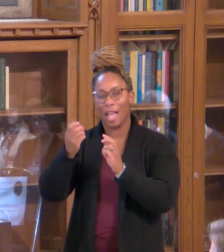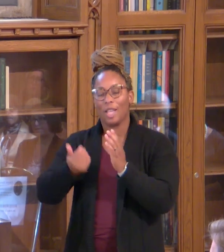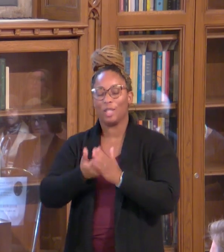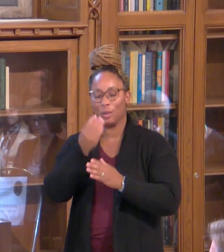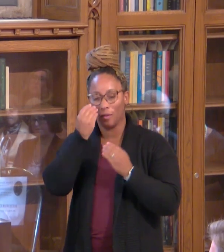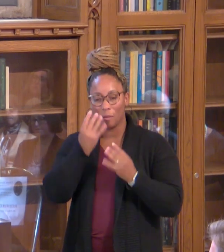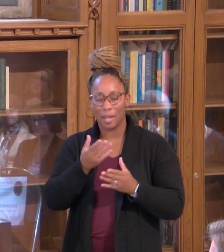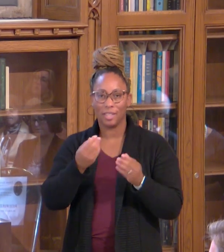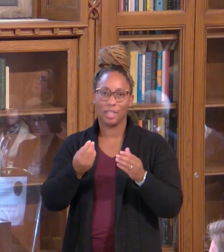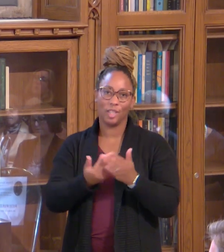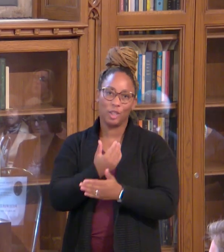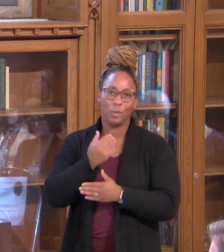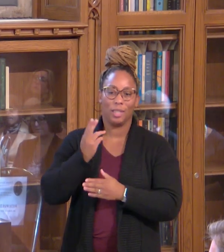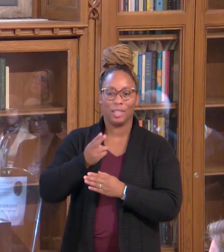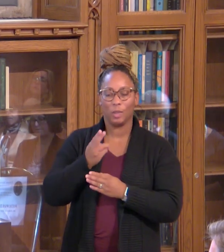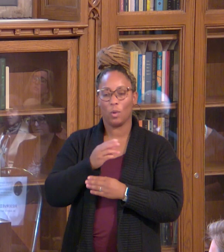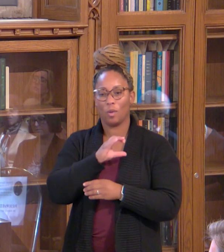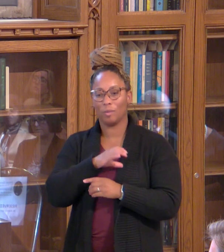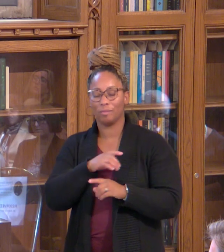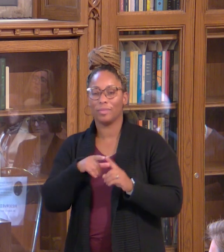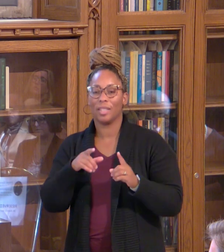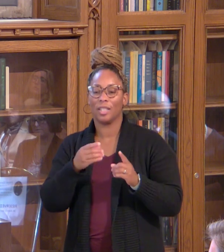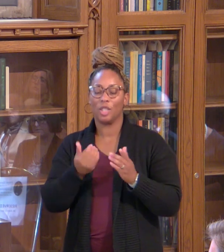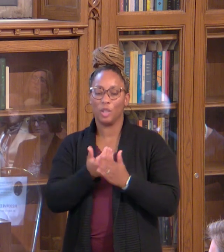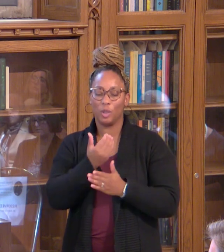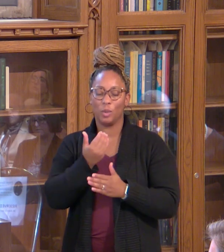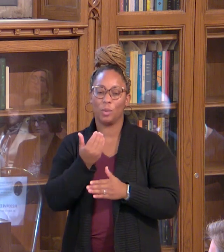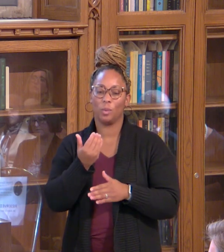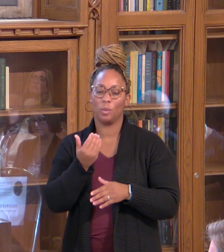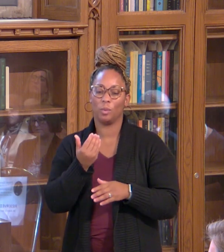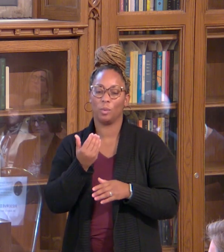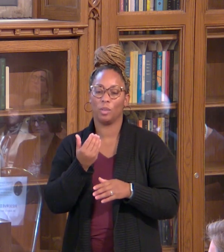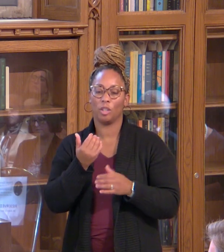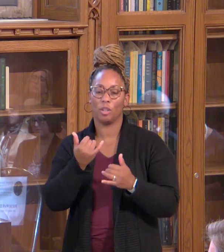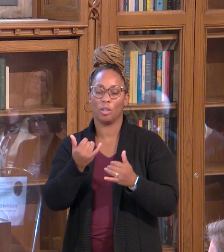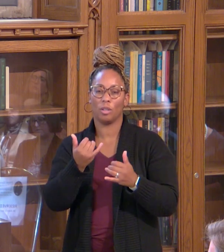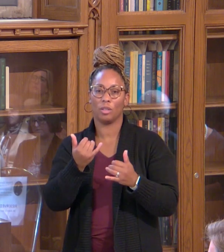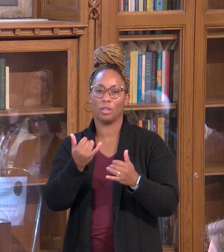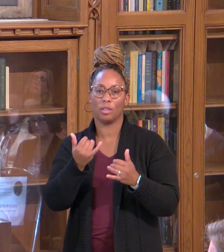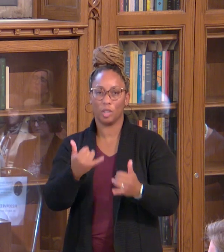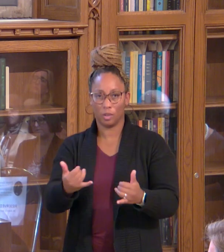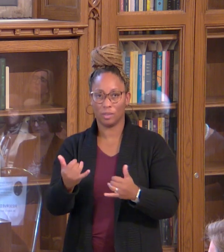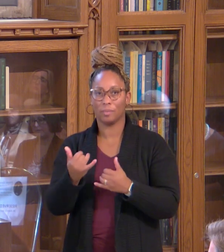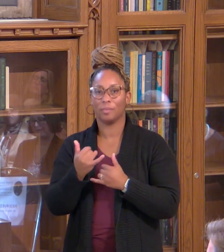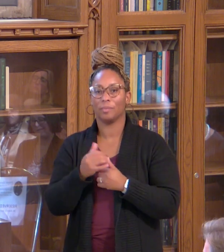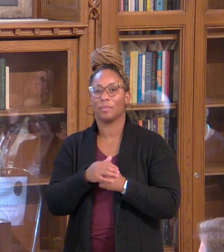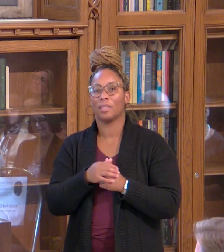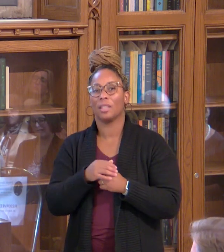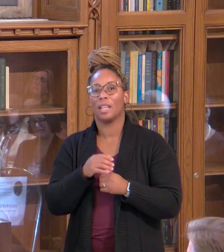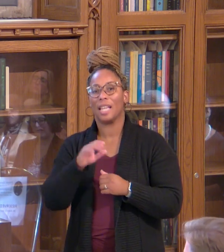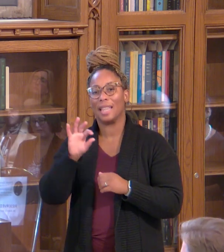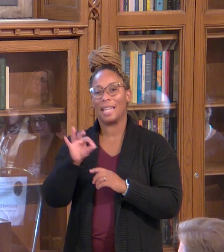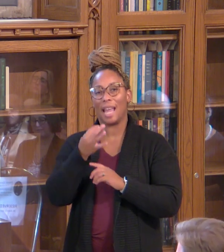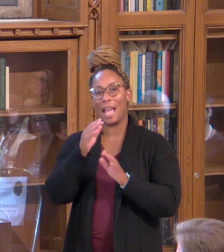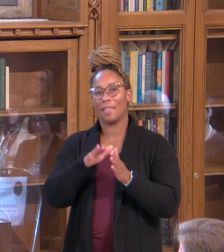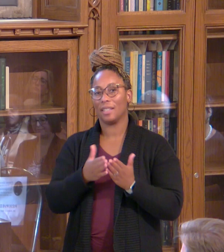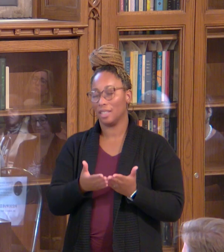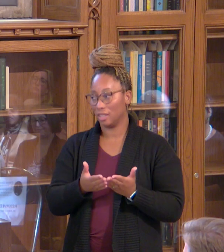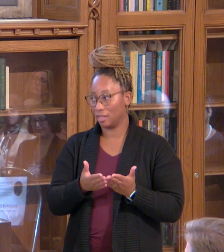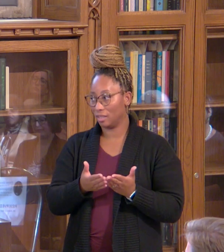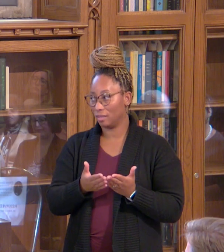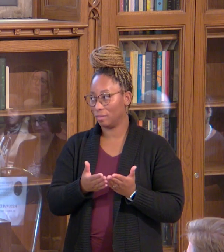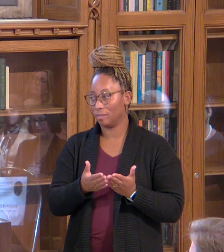historical actors cross culture cross um currents in the ninth Edition I asserted that